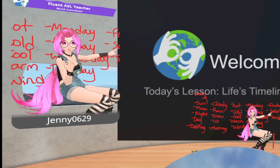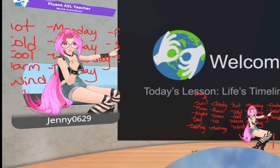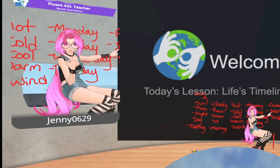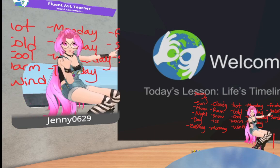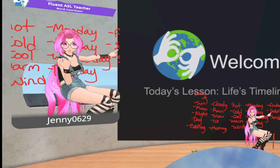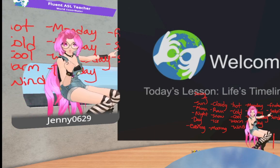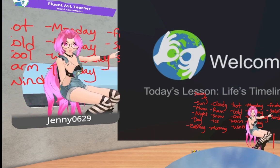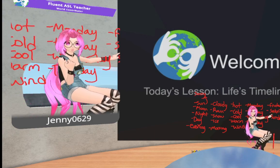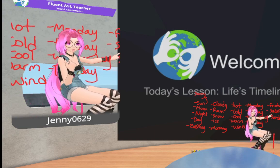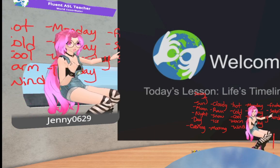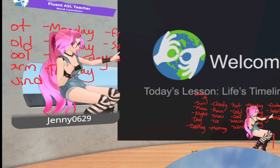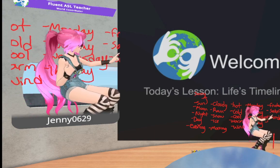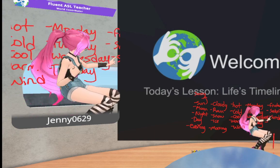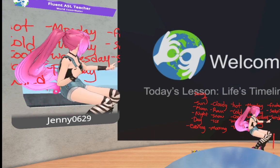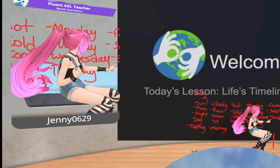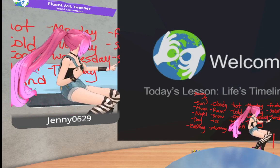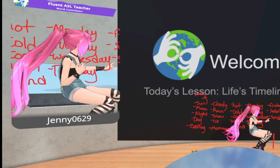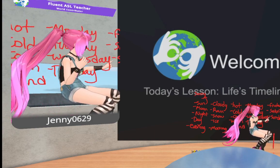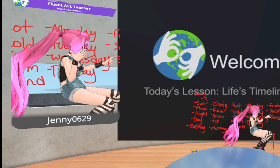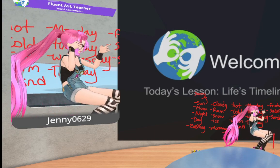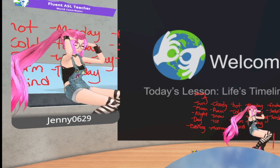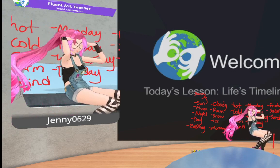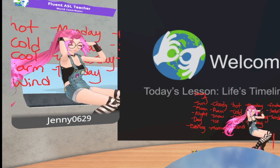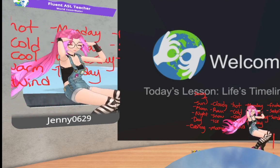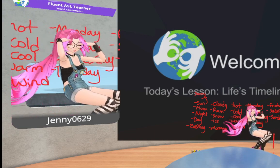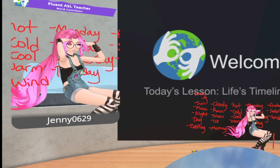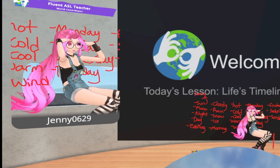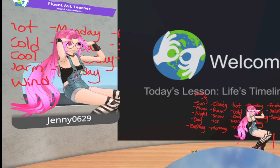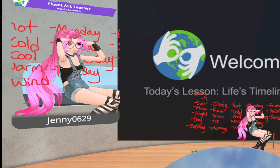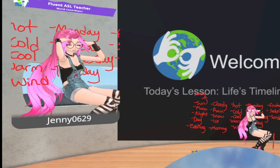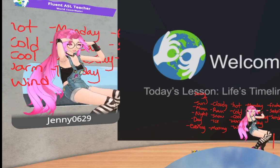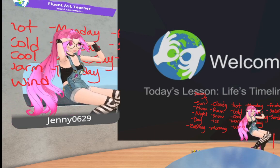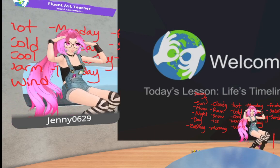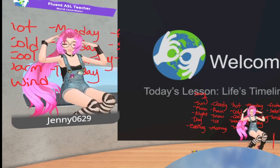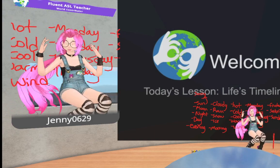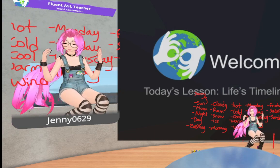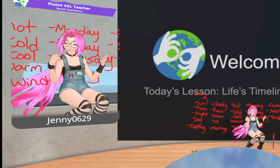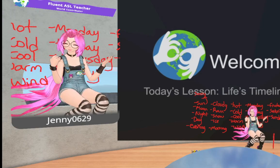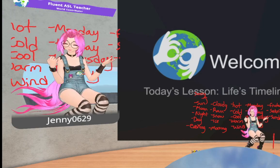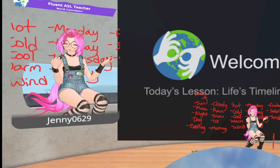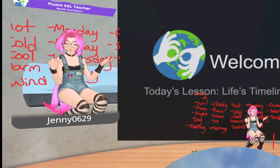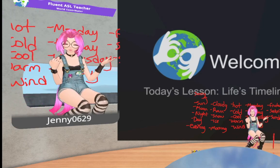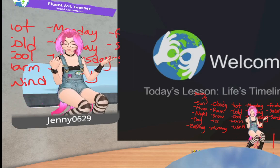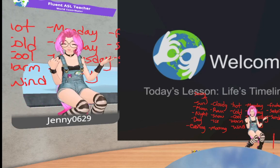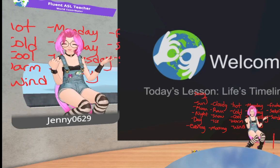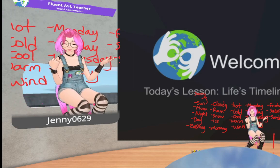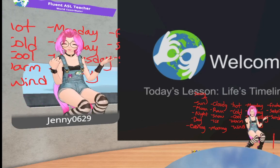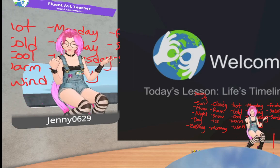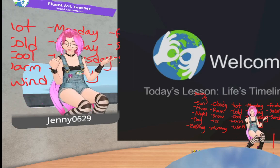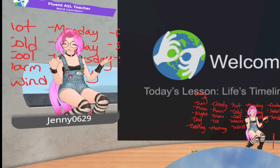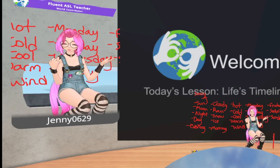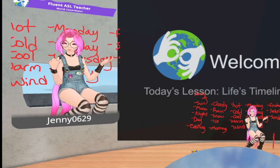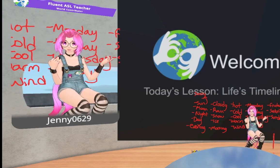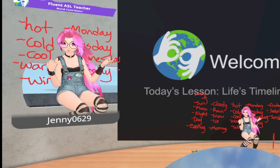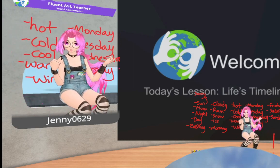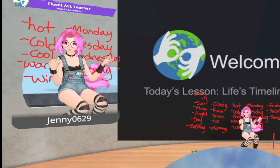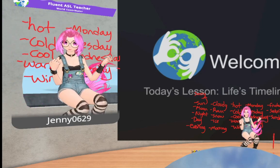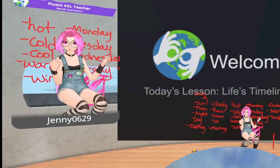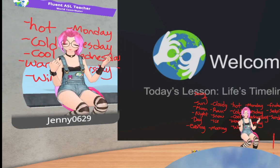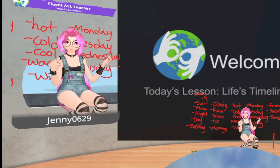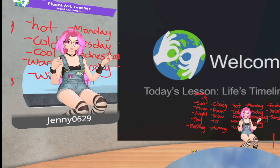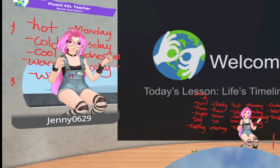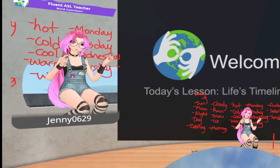S for Saturday. Yes. And then, oh, wait. We can't use S because we used it for Saturday. What are we going to